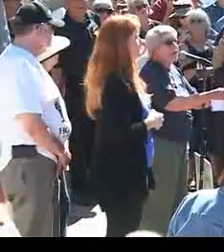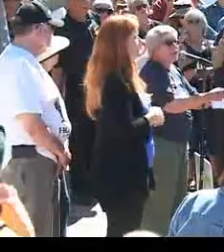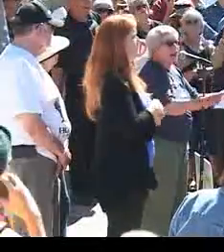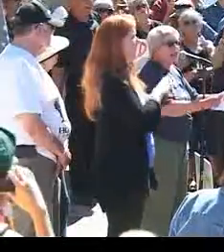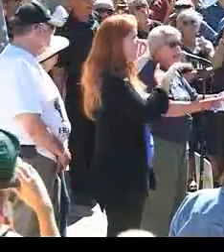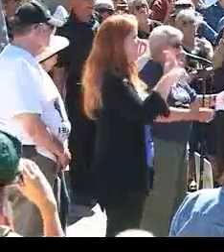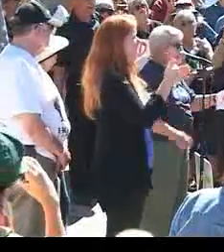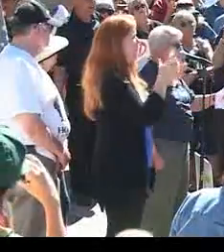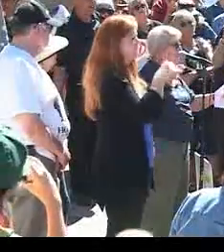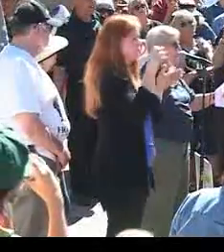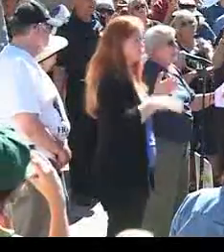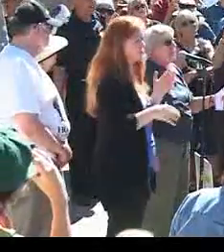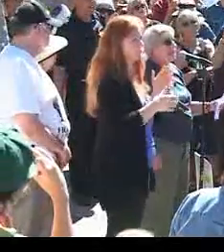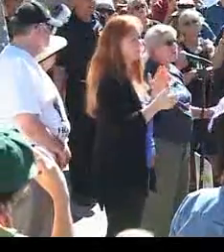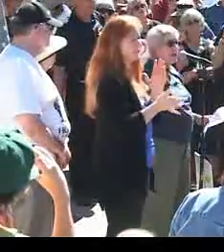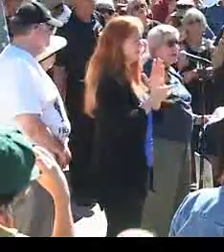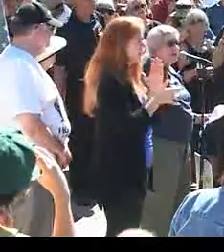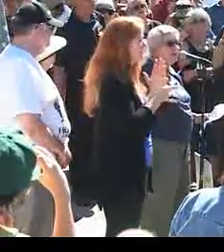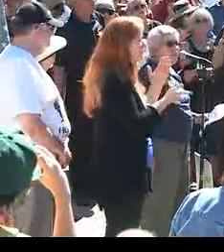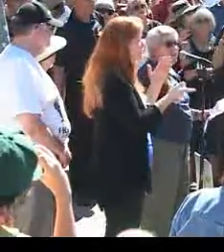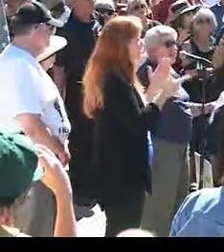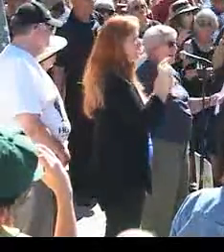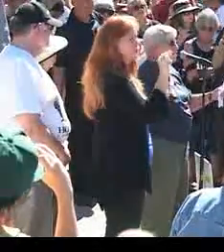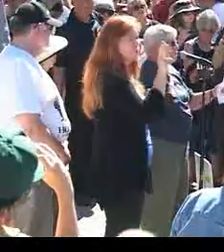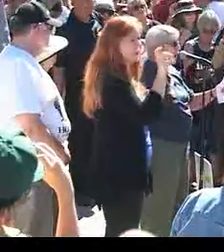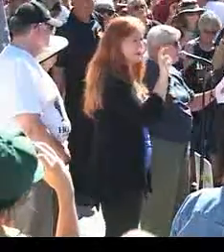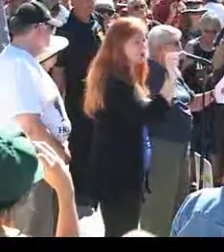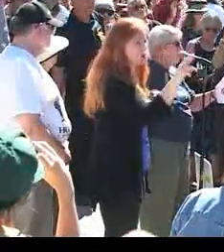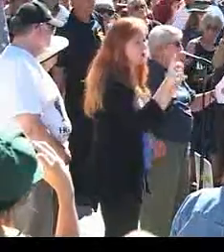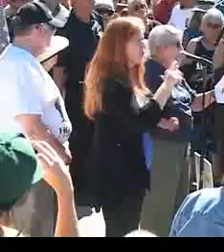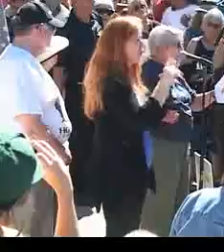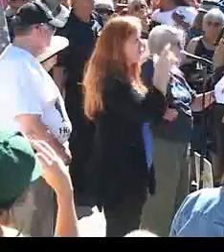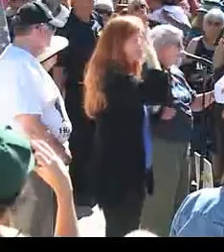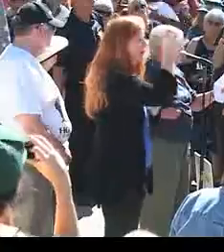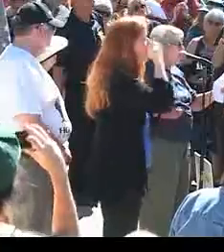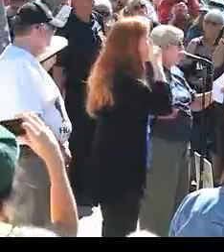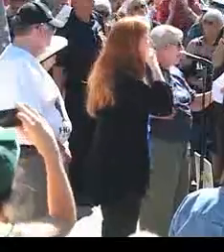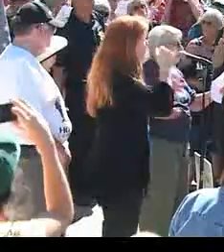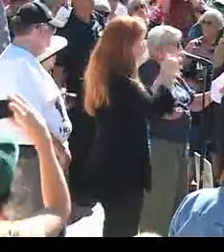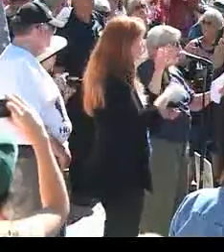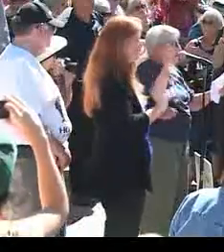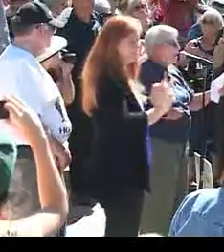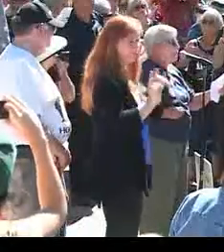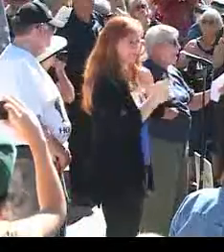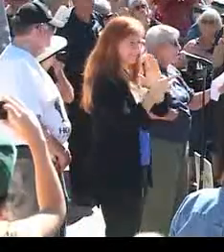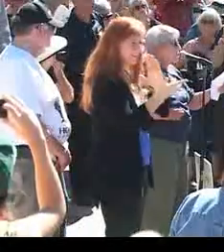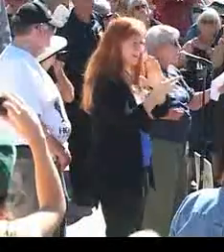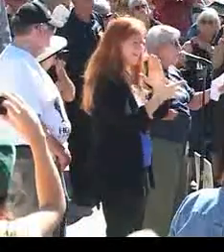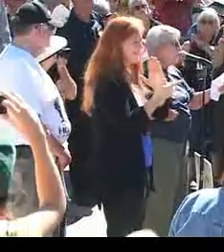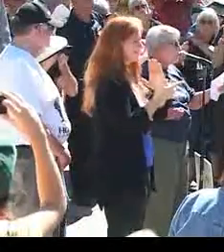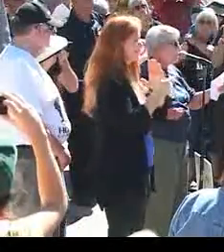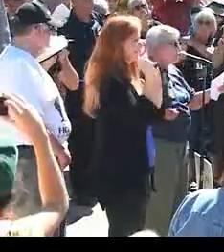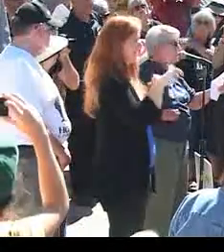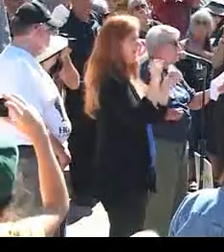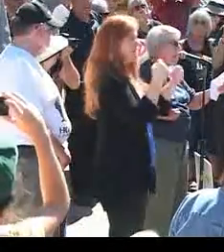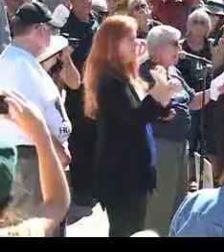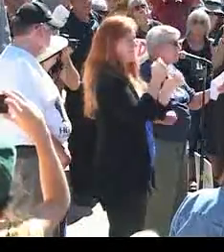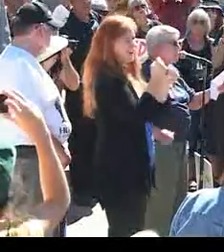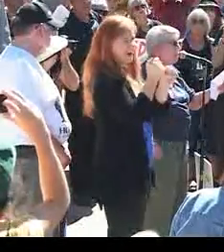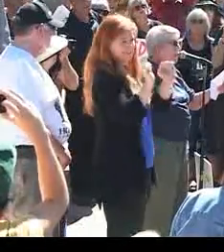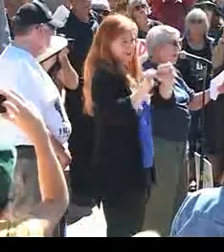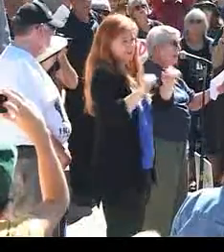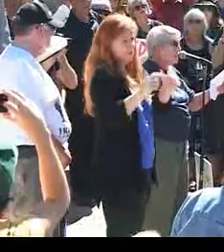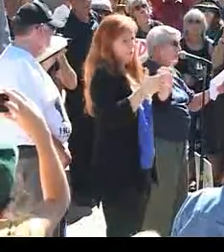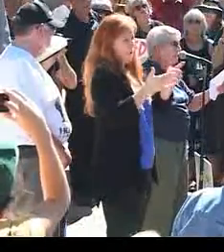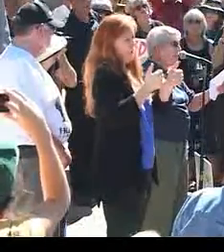these new technologies like Twitter and smartphones and so on, make possible almost